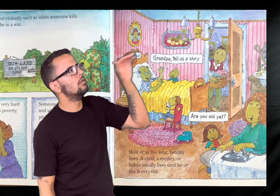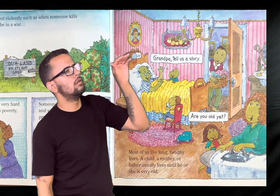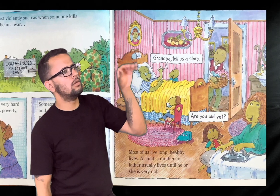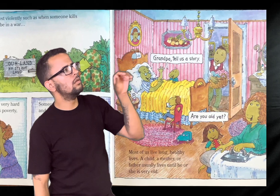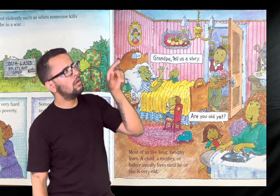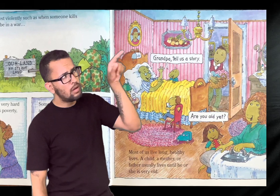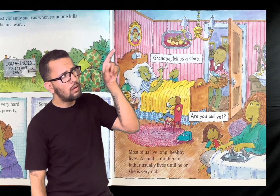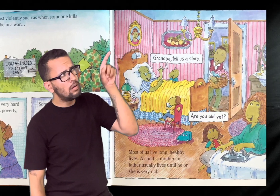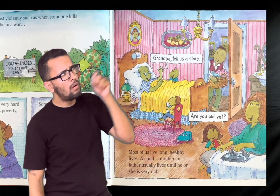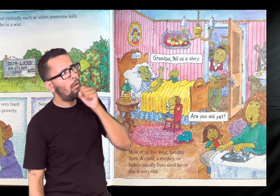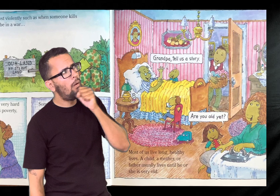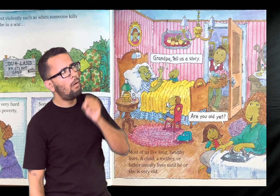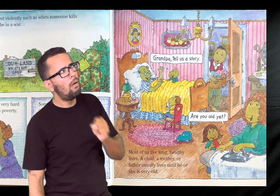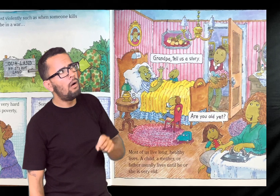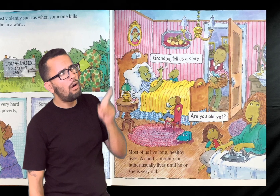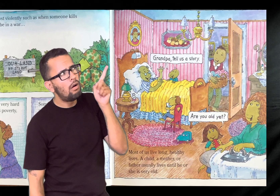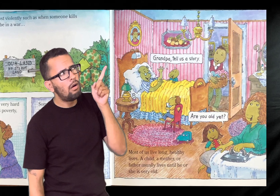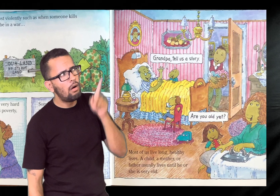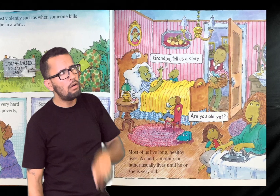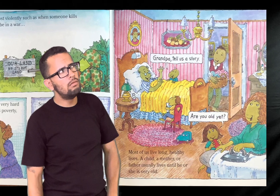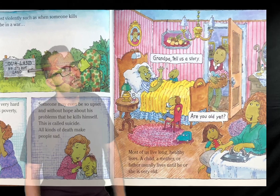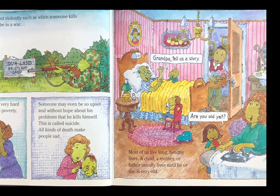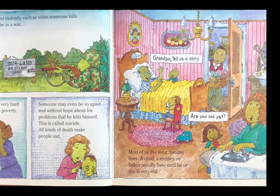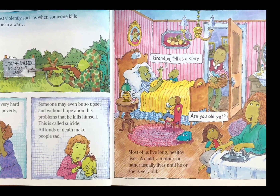Are you old yet?